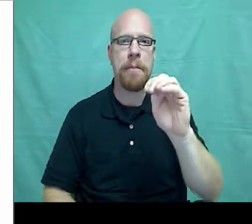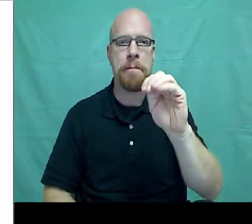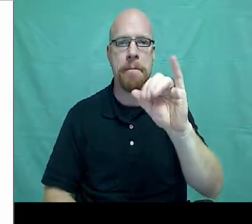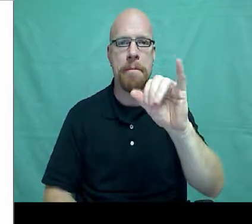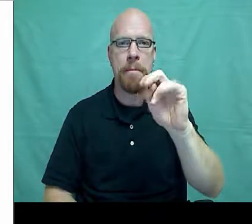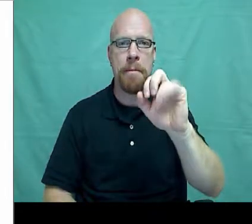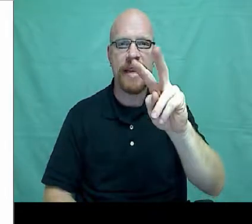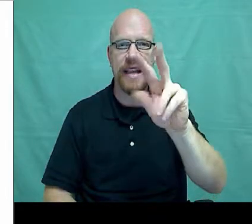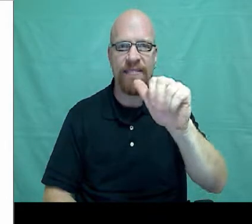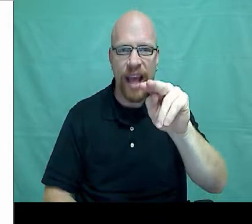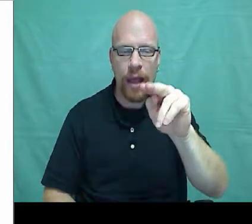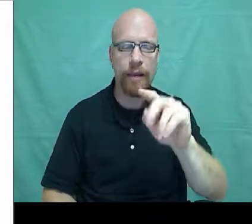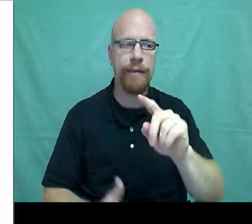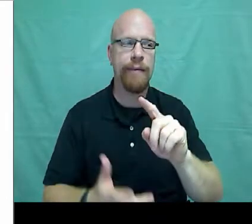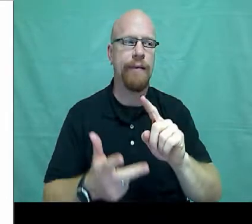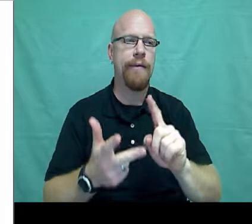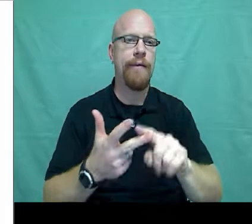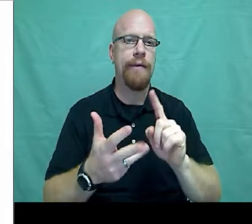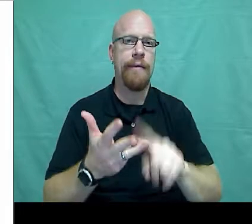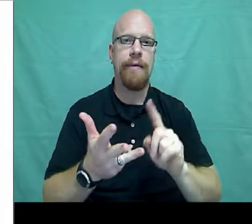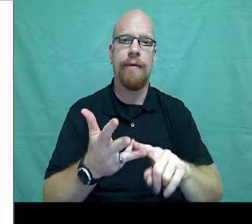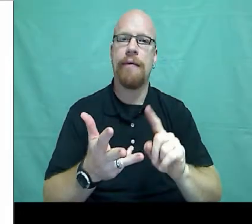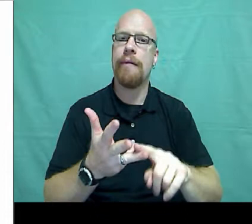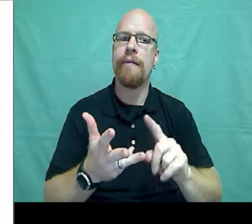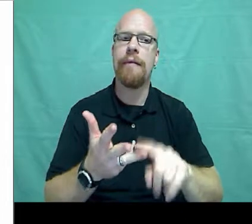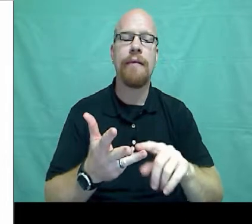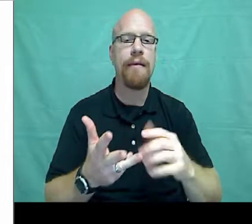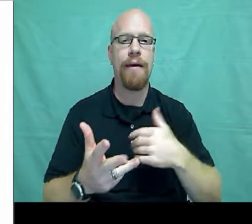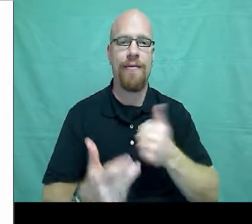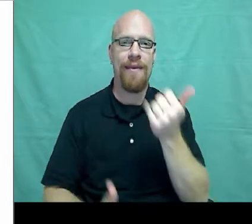we have minivans, there are